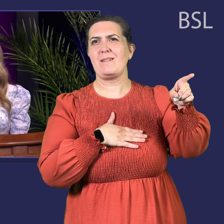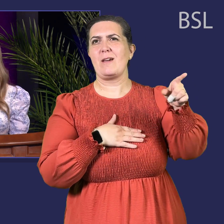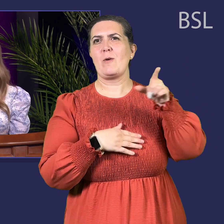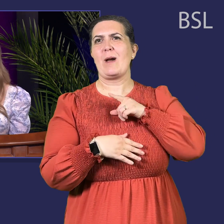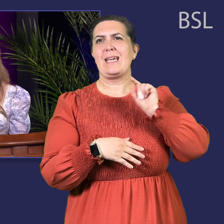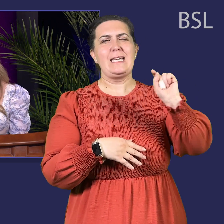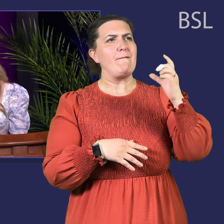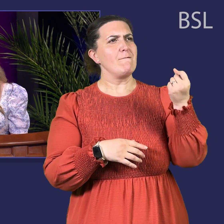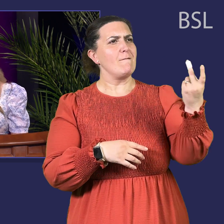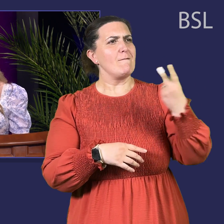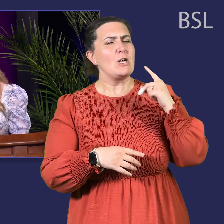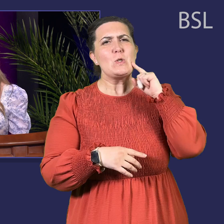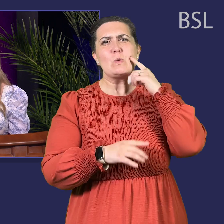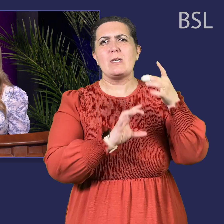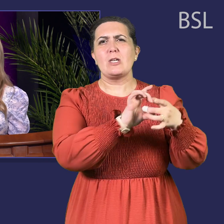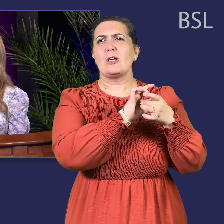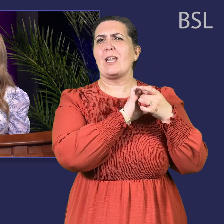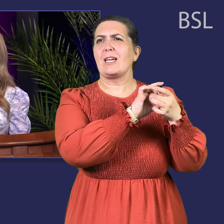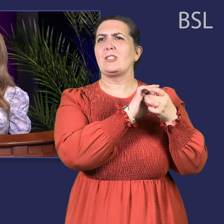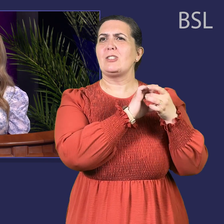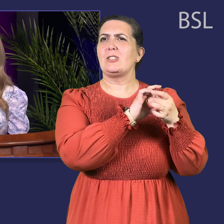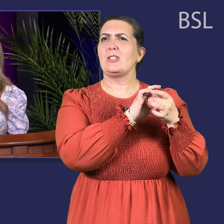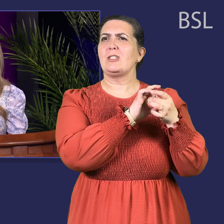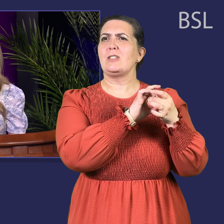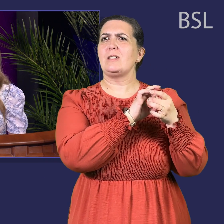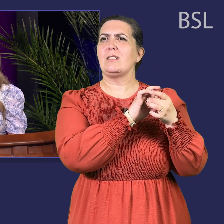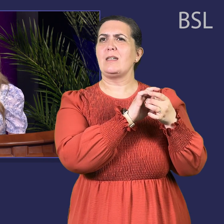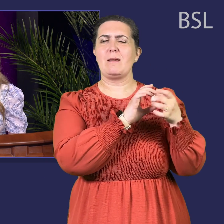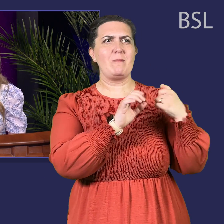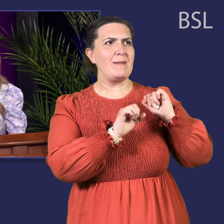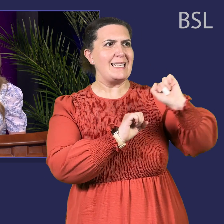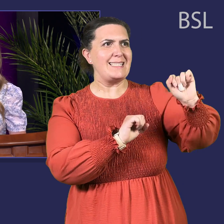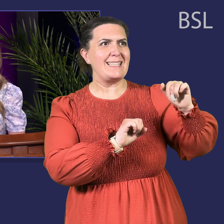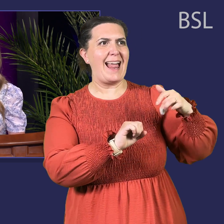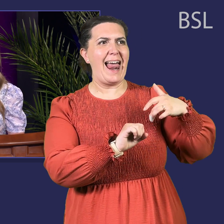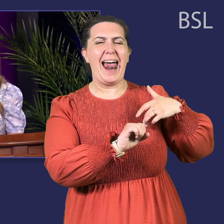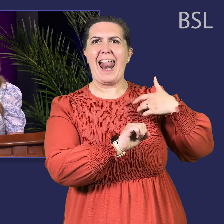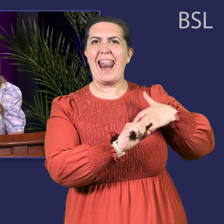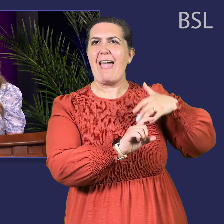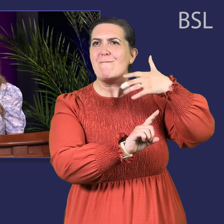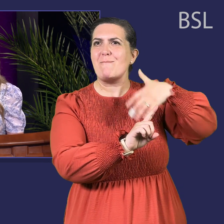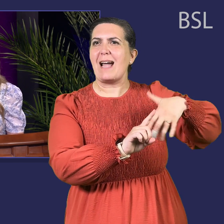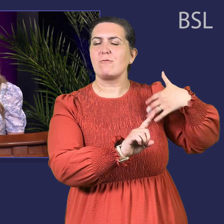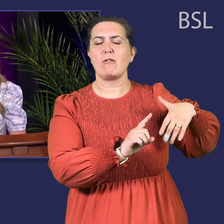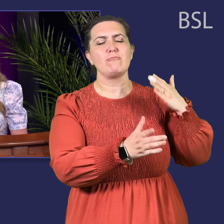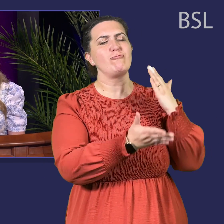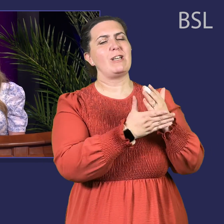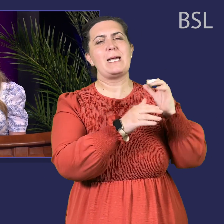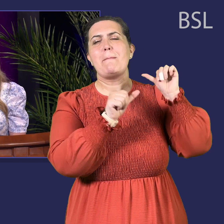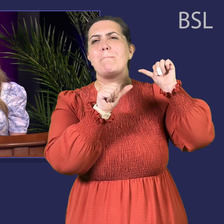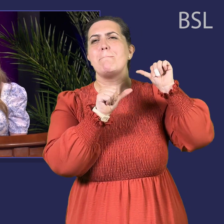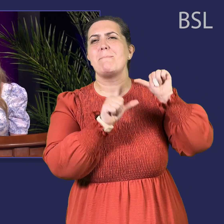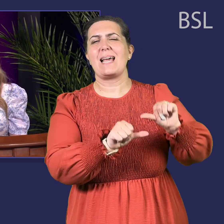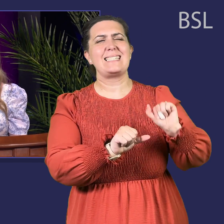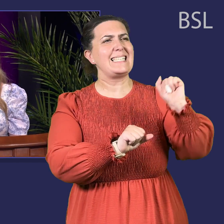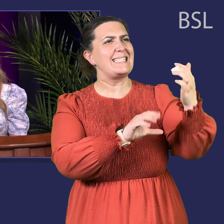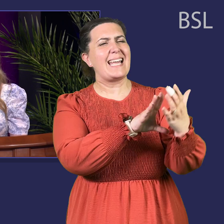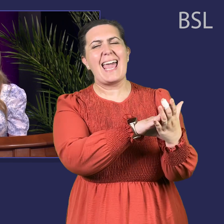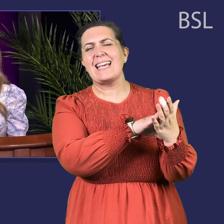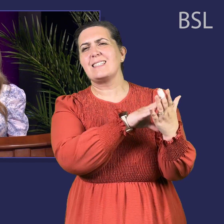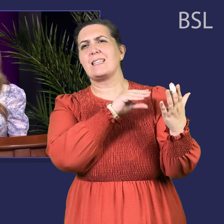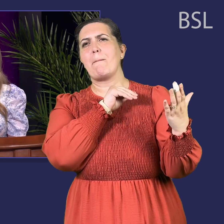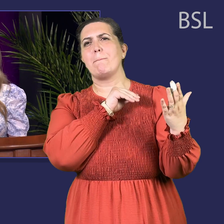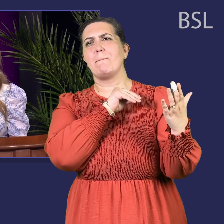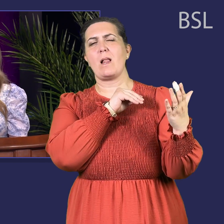I love this man. Because of our sweet connection, I've had a personal look into the inner aspects of his life, and I've been directly blessed by